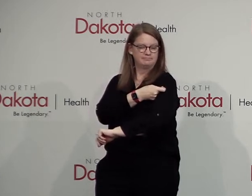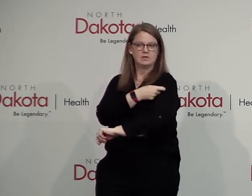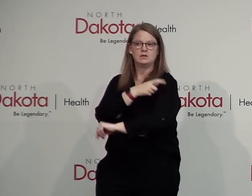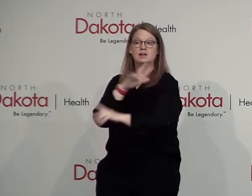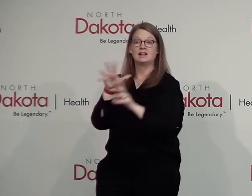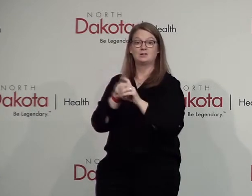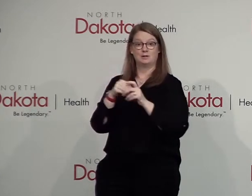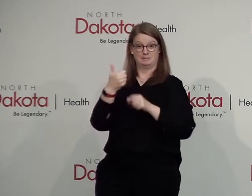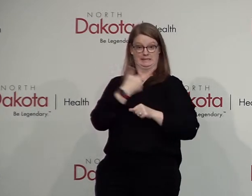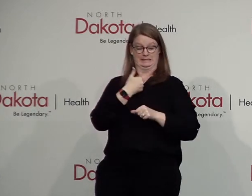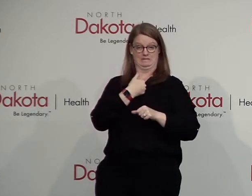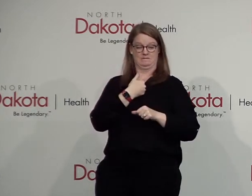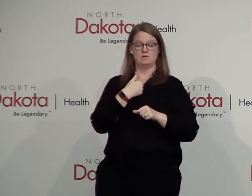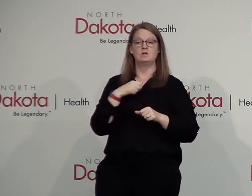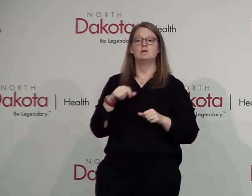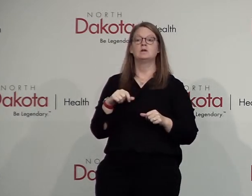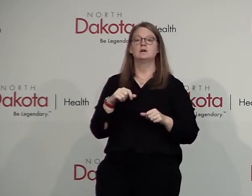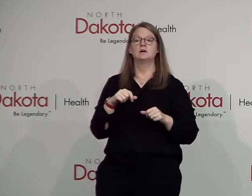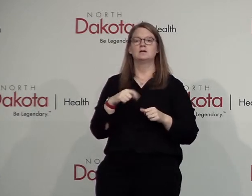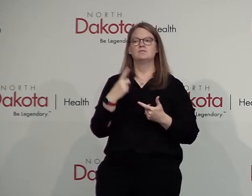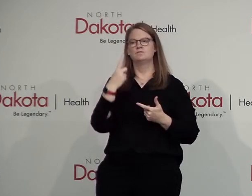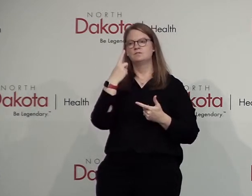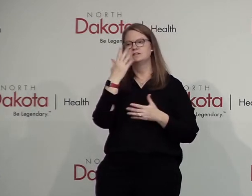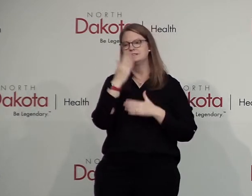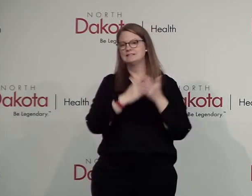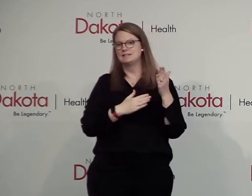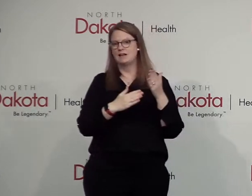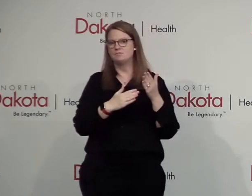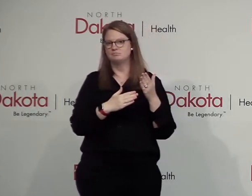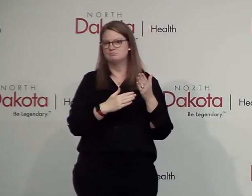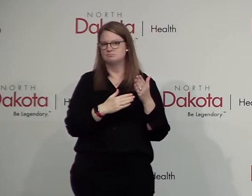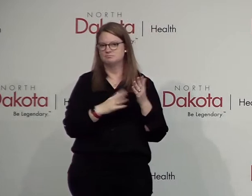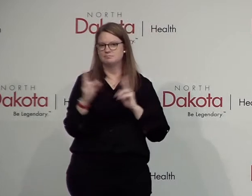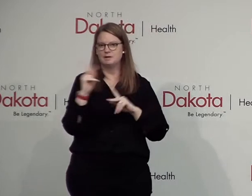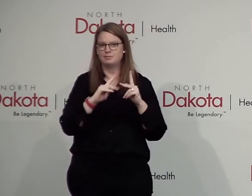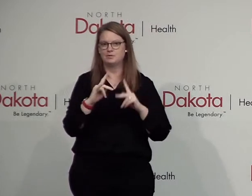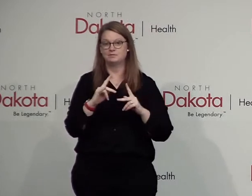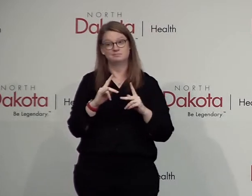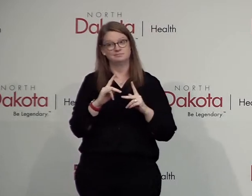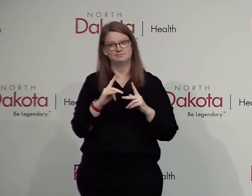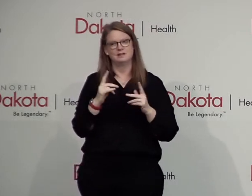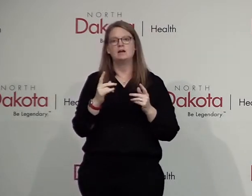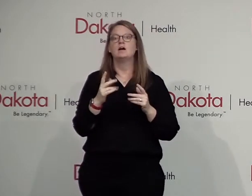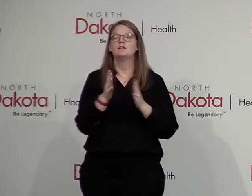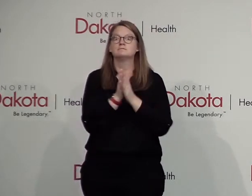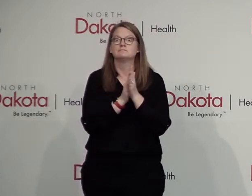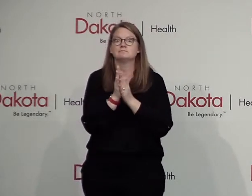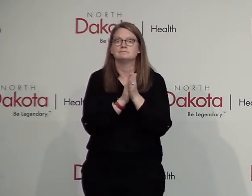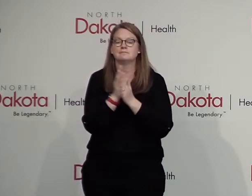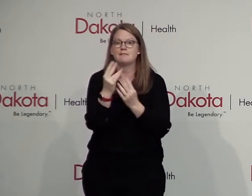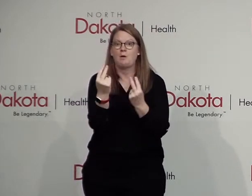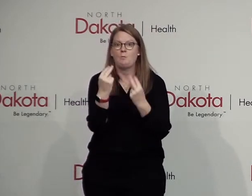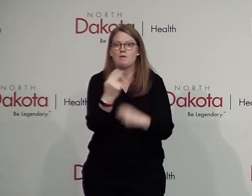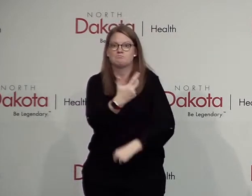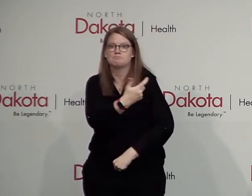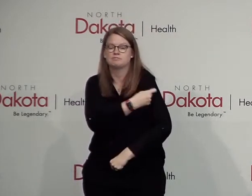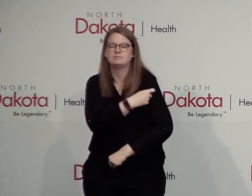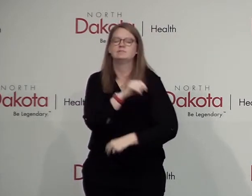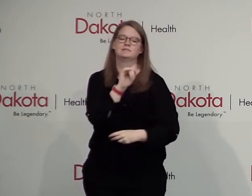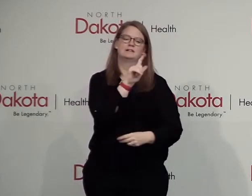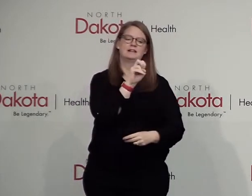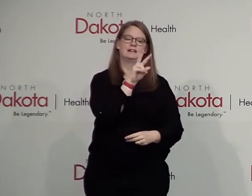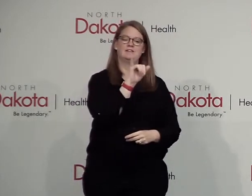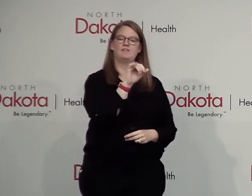including myself. For some, I'm sure the highlight will be watching me get a shot. Levi Schlosser, the